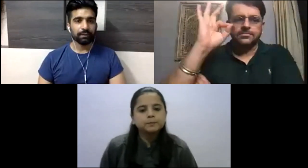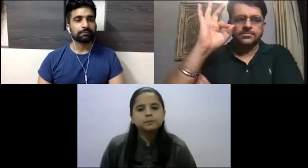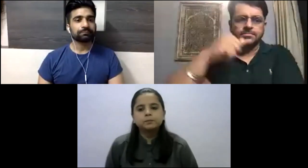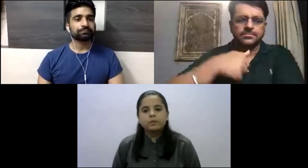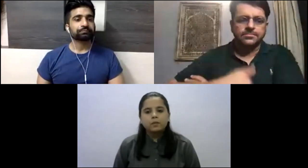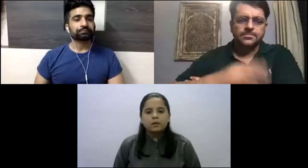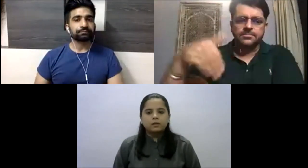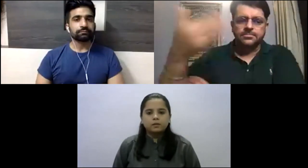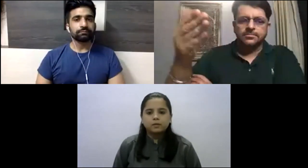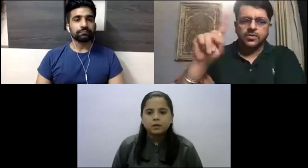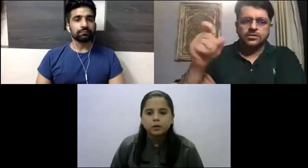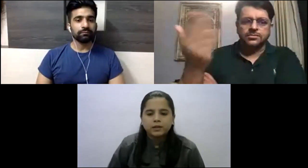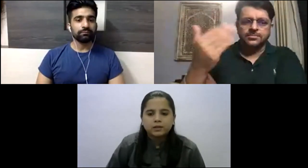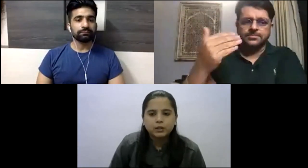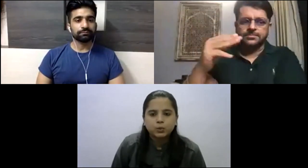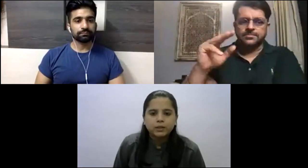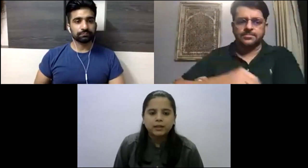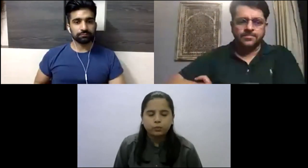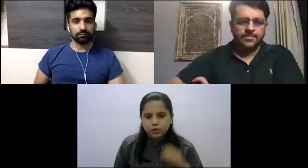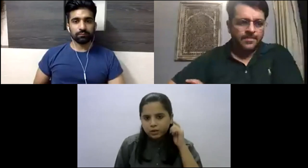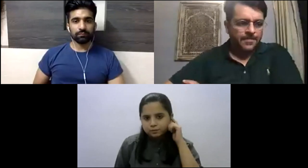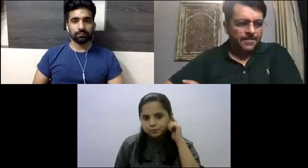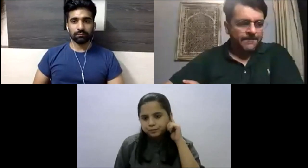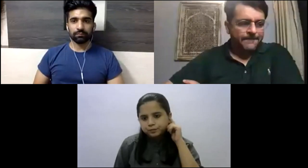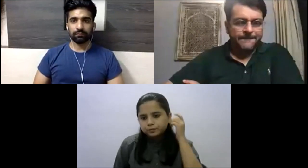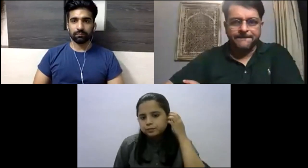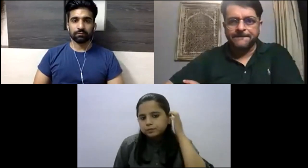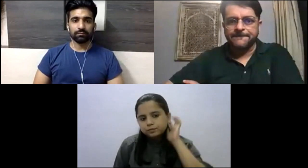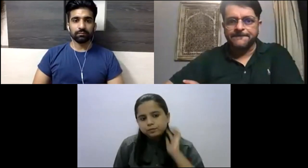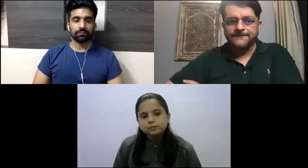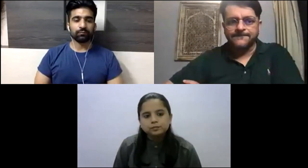Yeah. Okay, next one, next question.